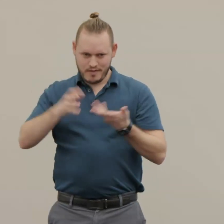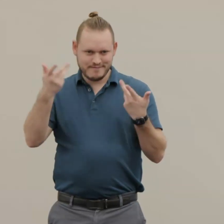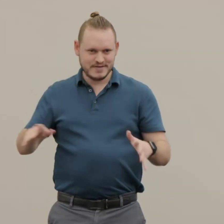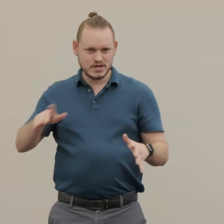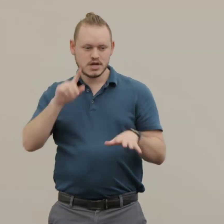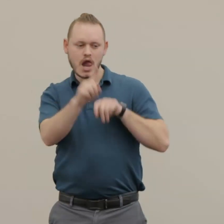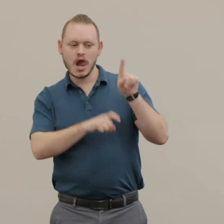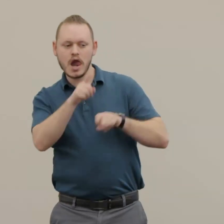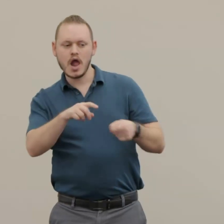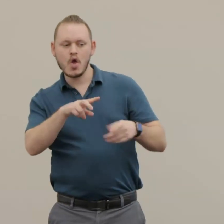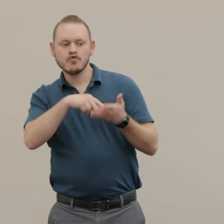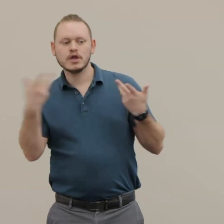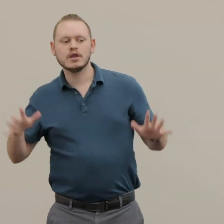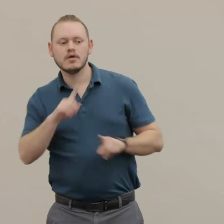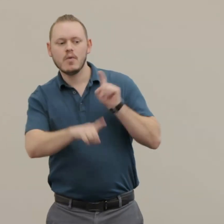given questions?